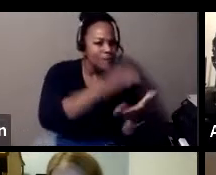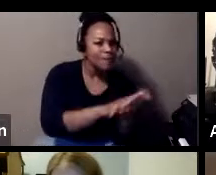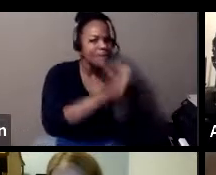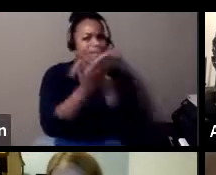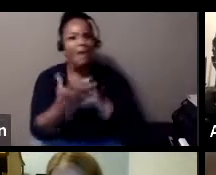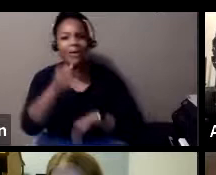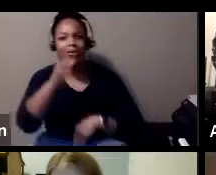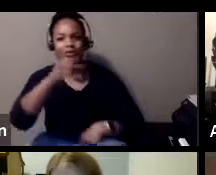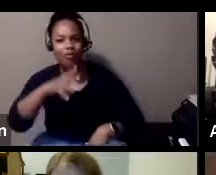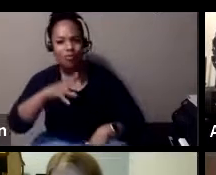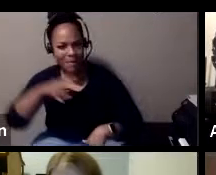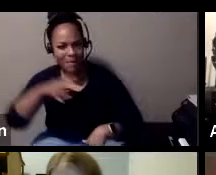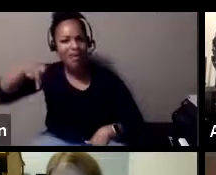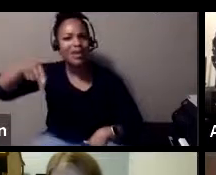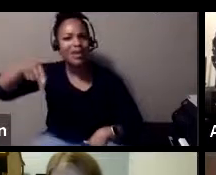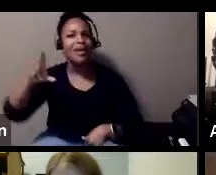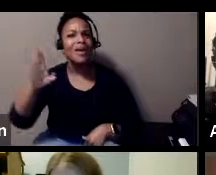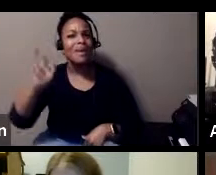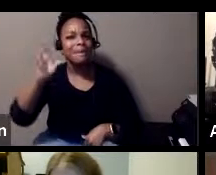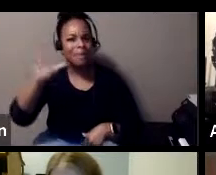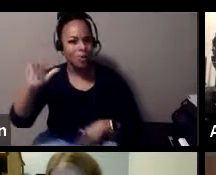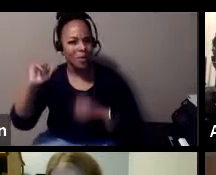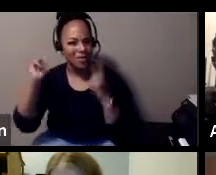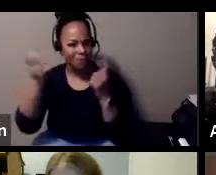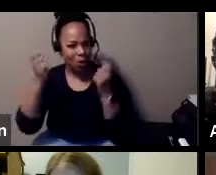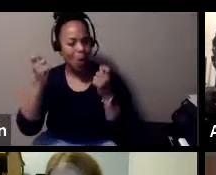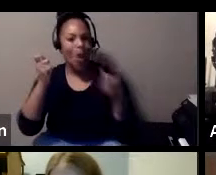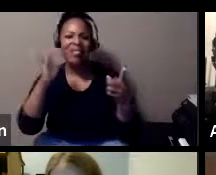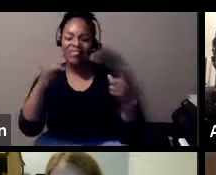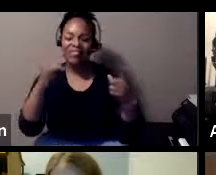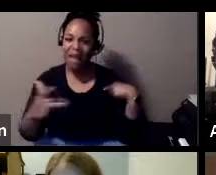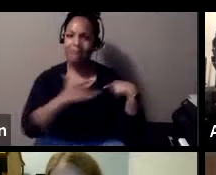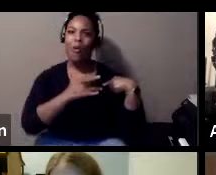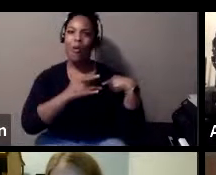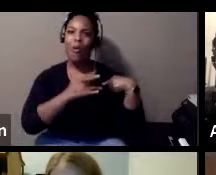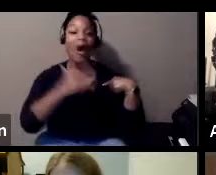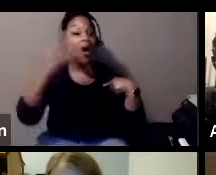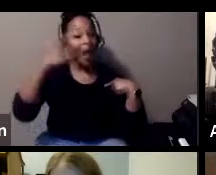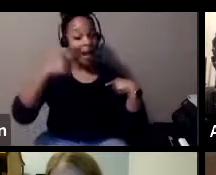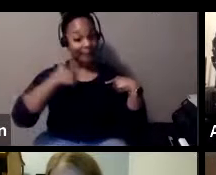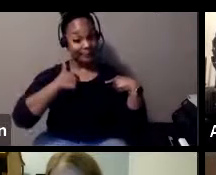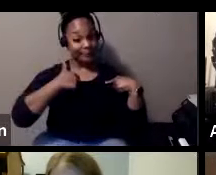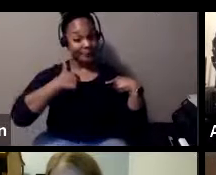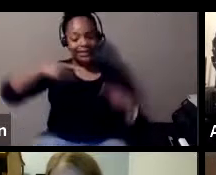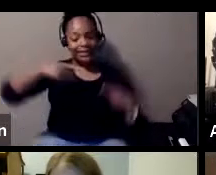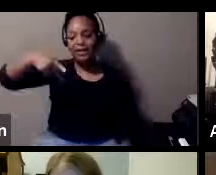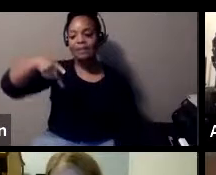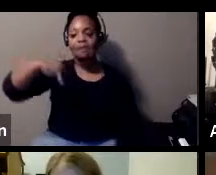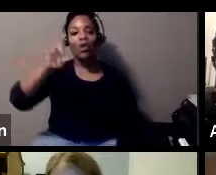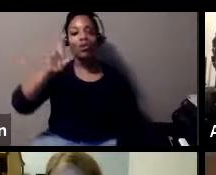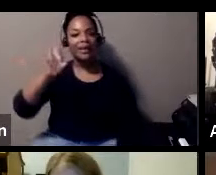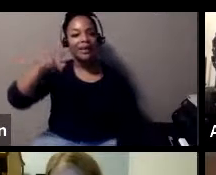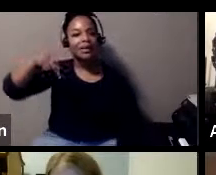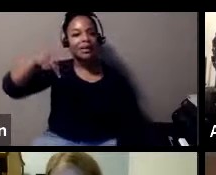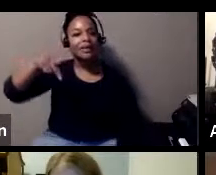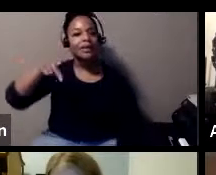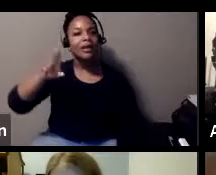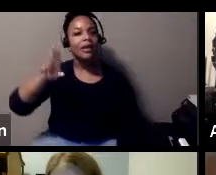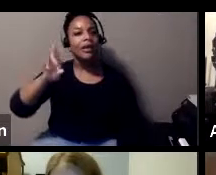me because I'm a Puerto Rican and we come from the tradition of the quinceañera, where you